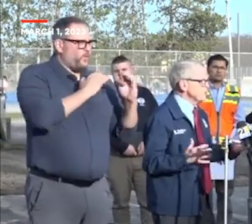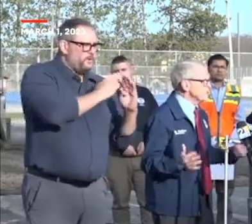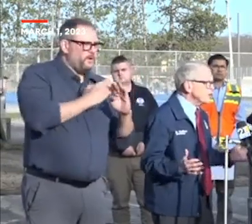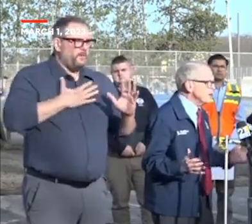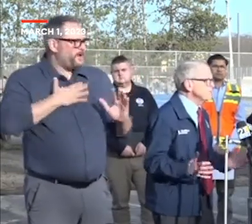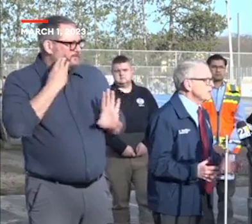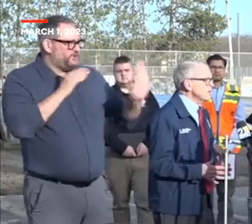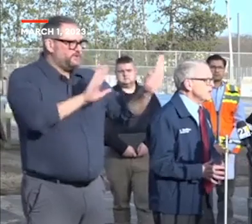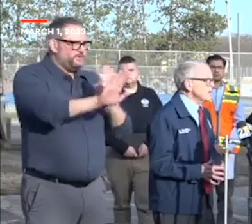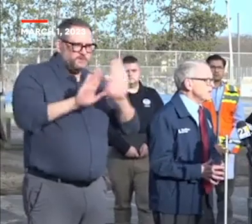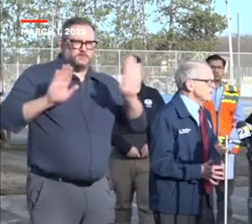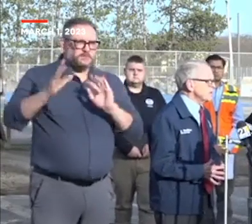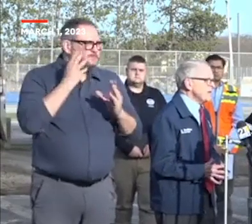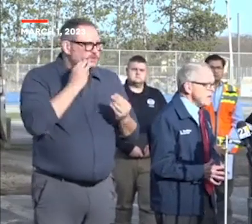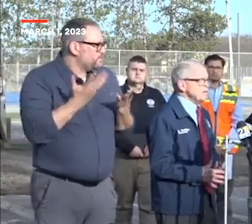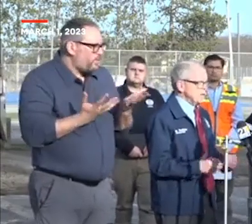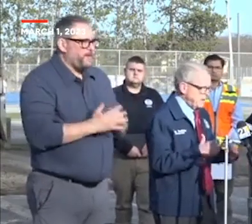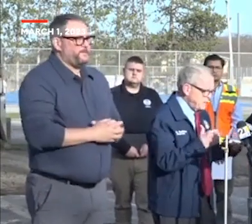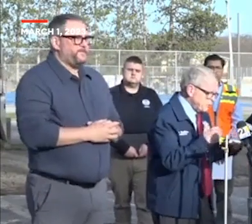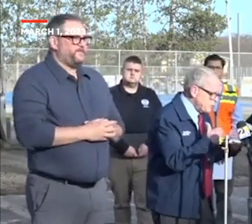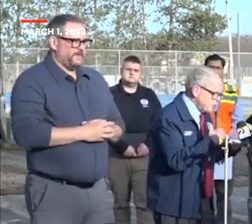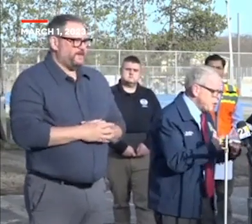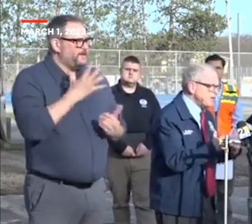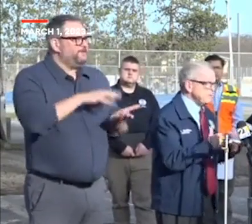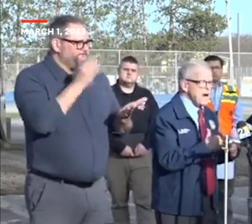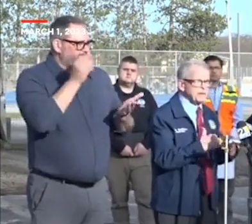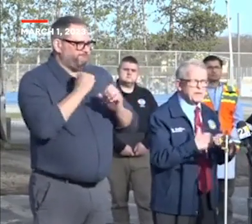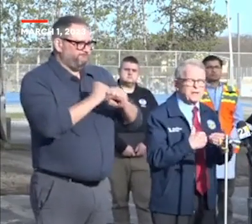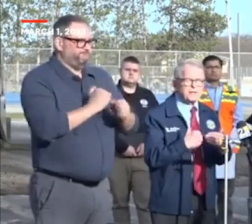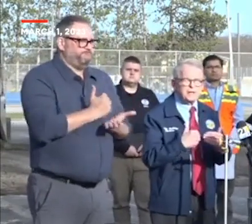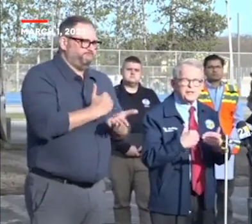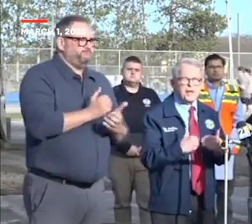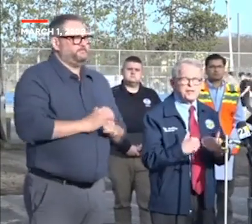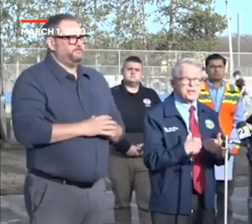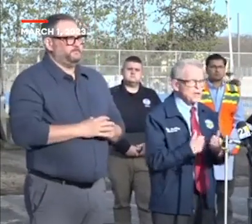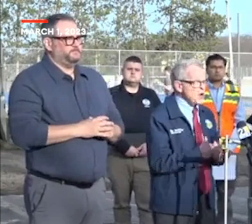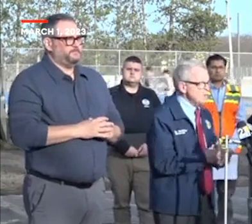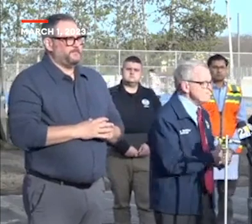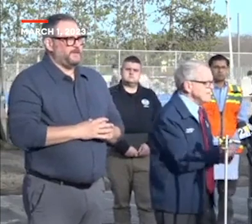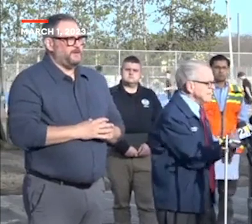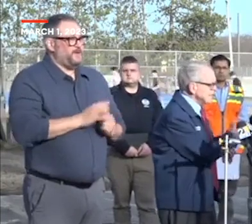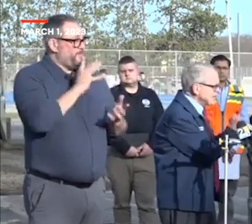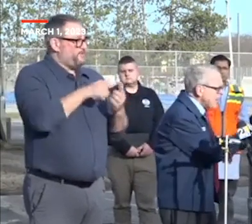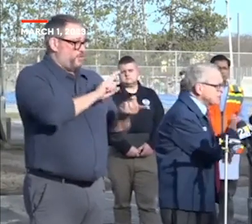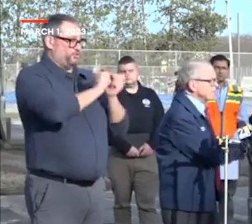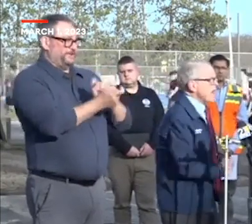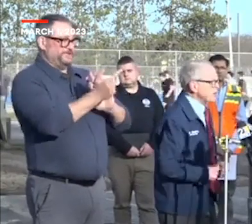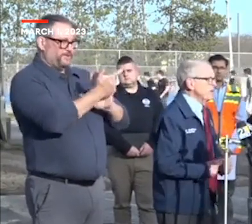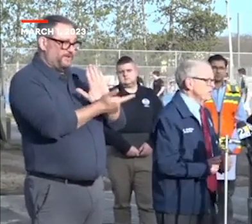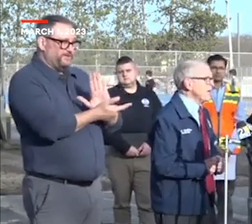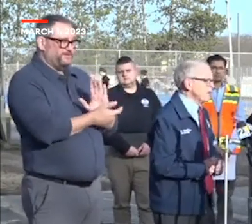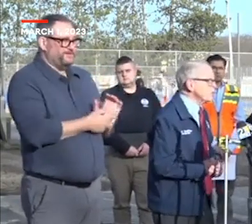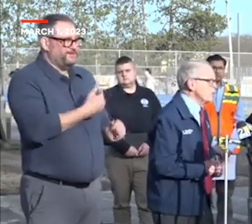in another state. Again, if we're talking about changing the law, Congress has